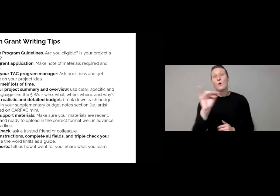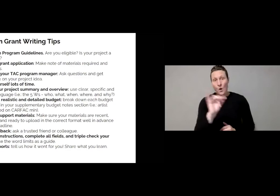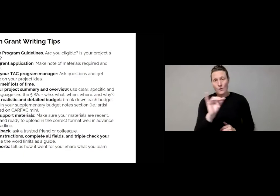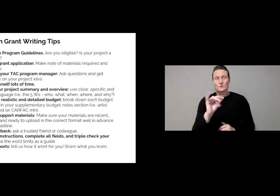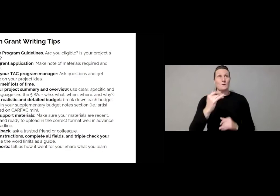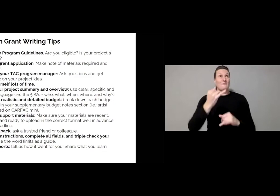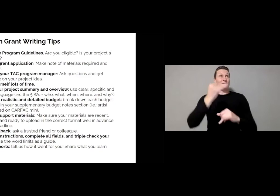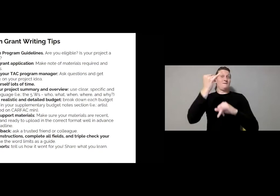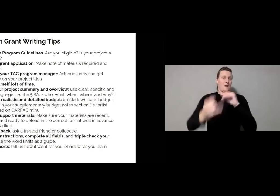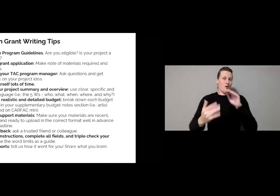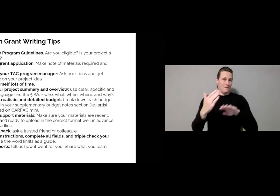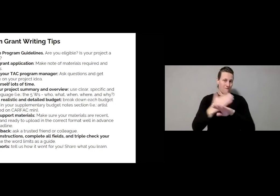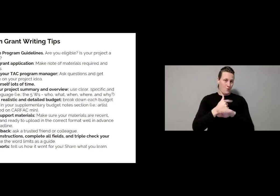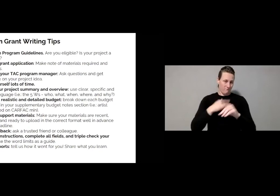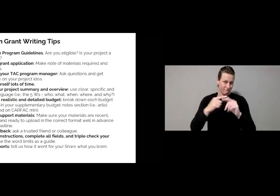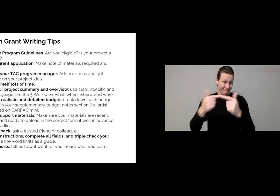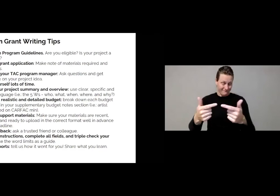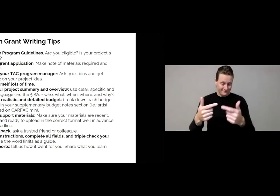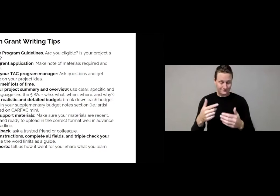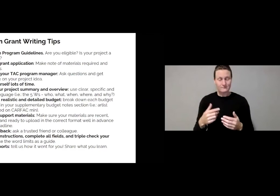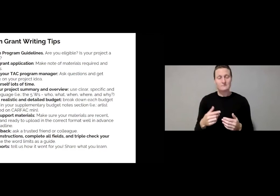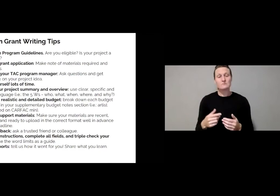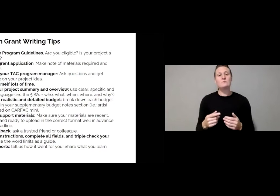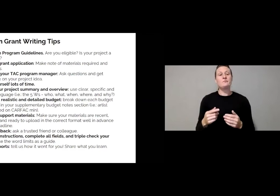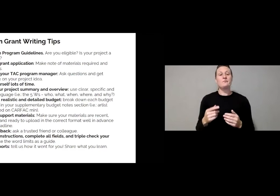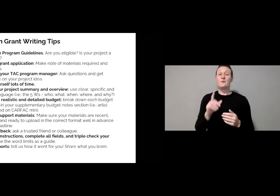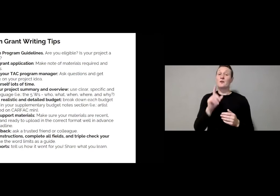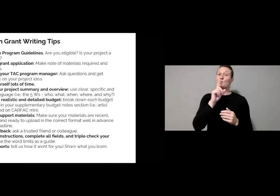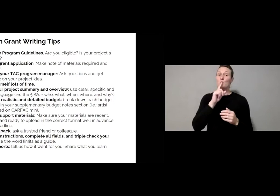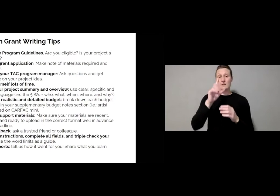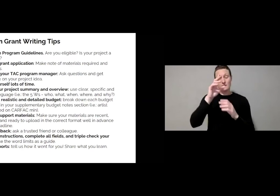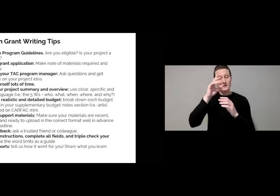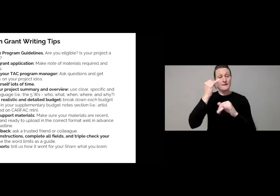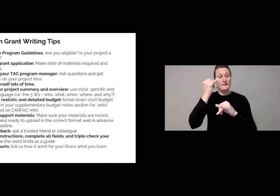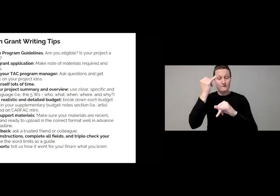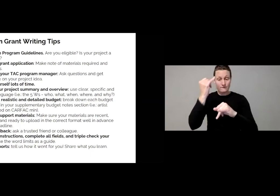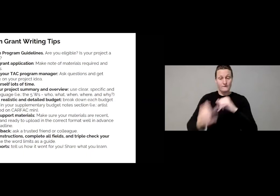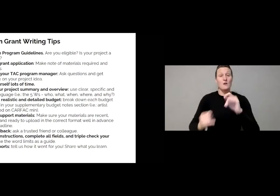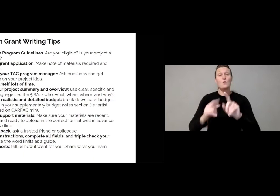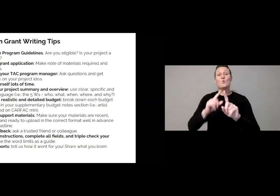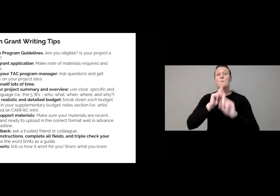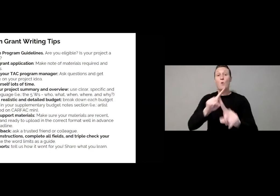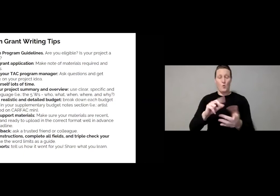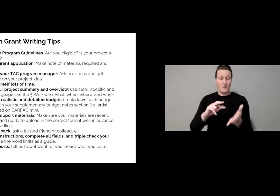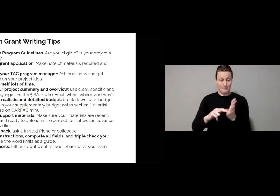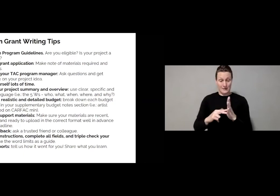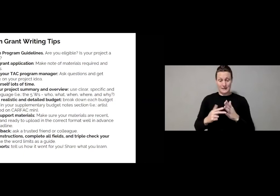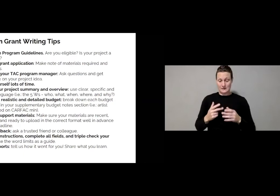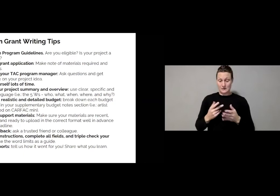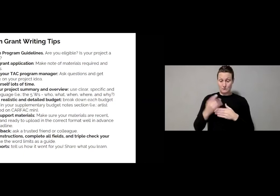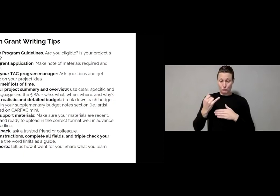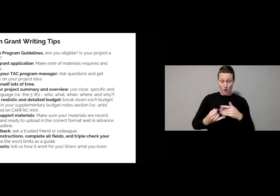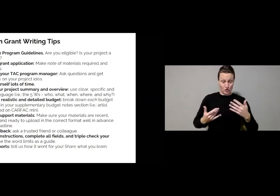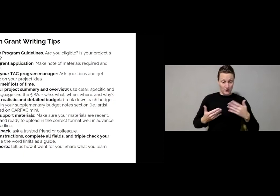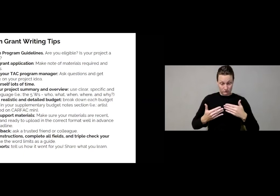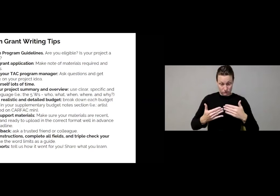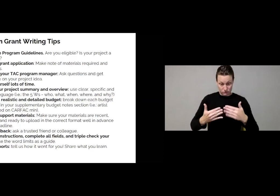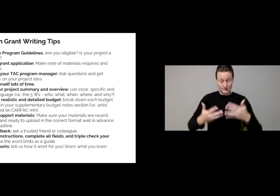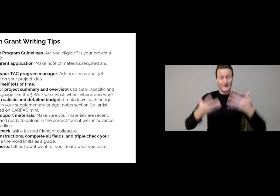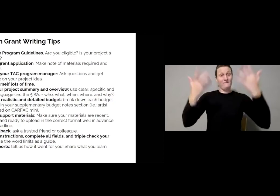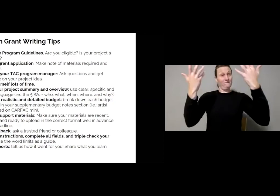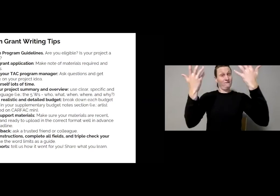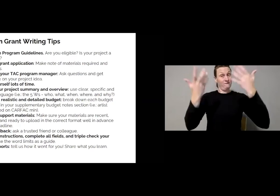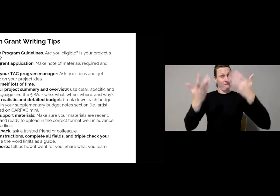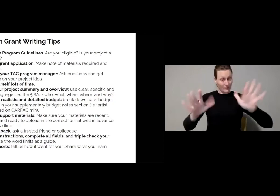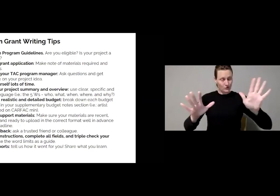the final report is really for us, you know, it's really for us to know how it went for you. What did you learn? What